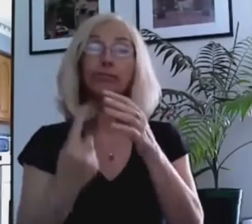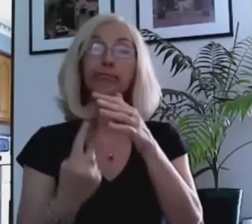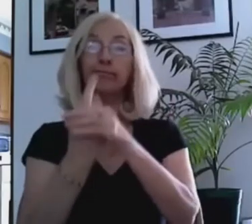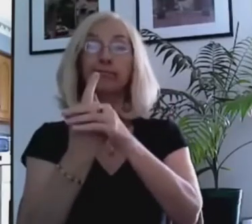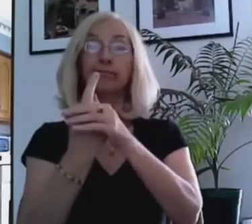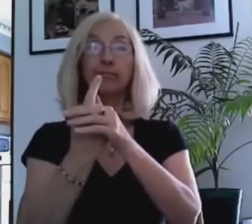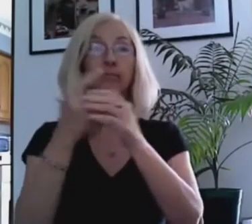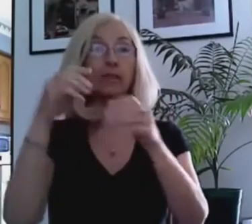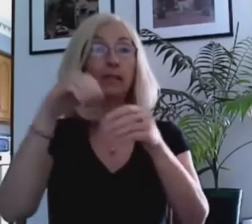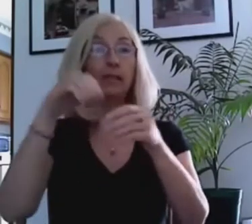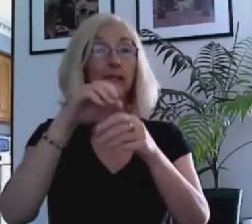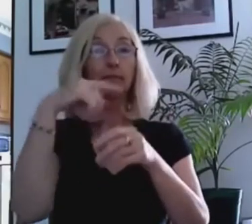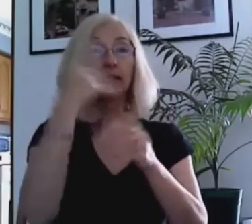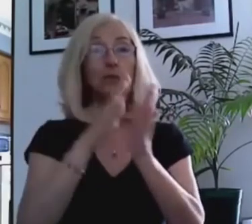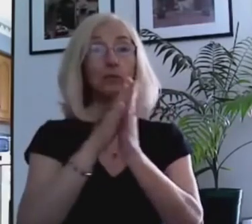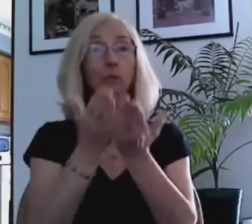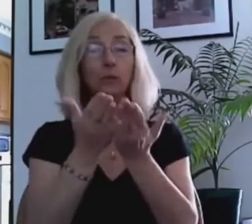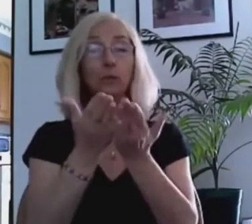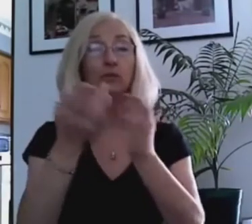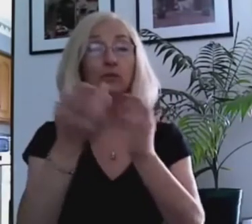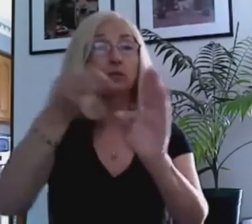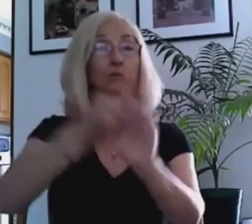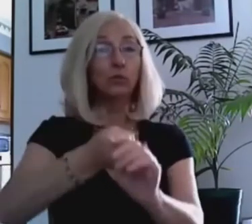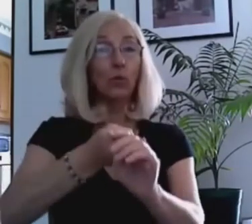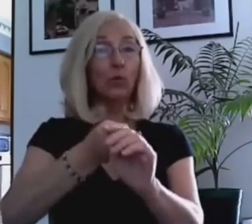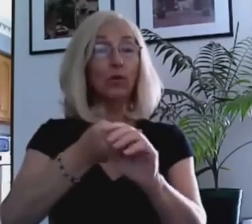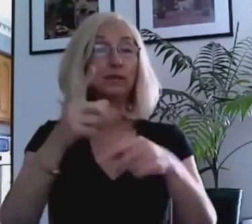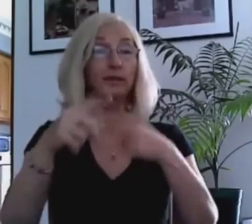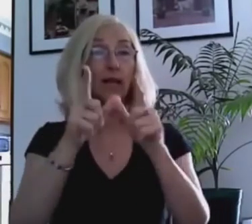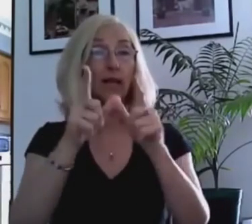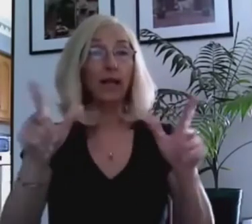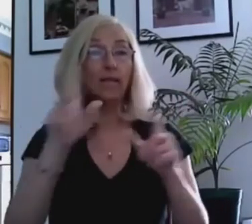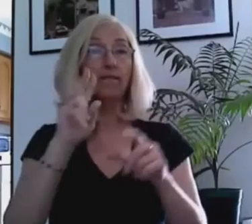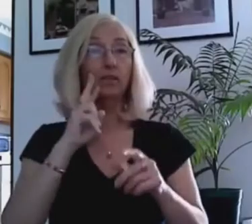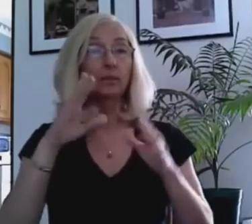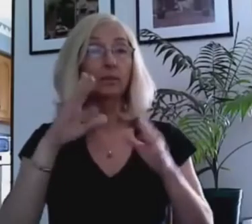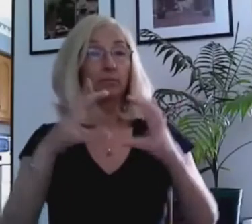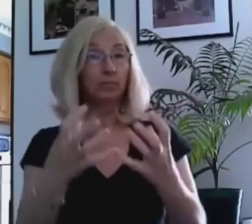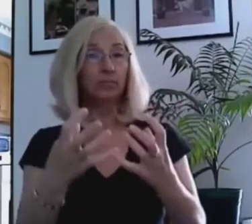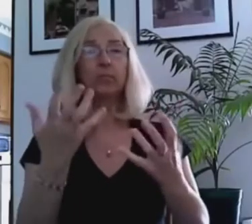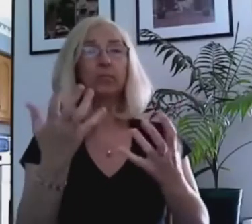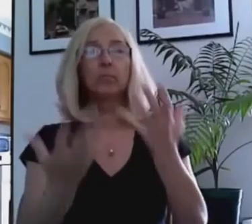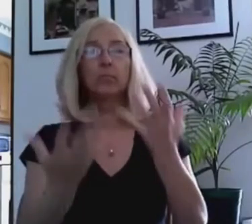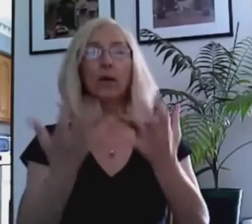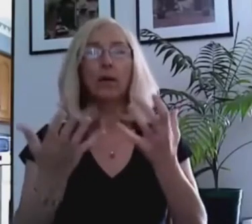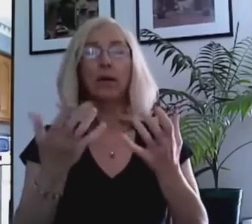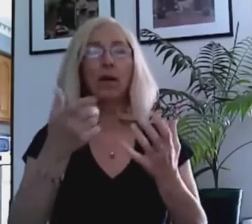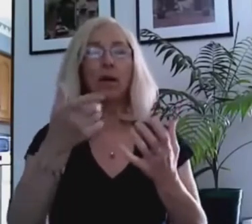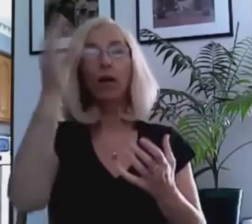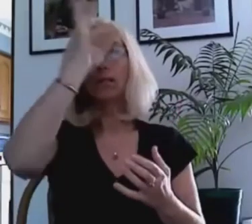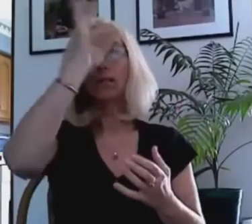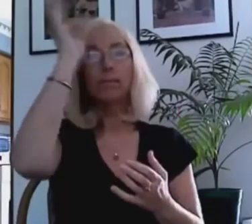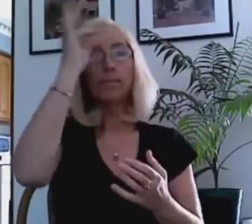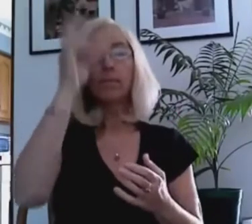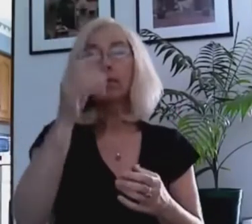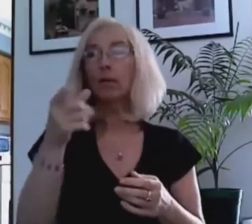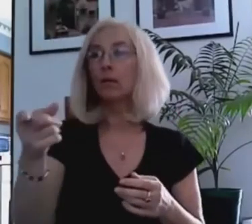I would love for you to feel free to contact me. And if anything kind of pops up in a great